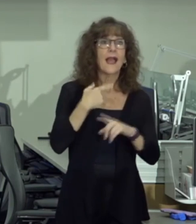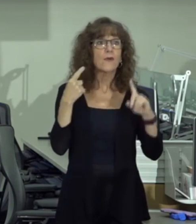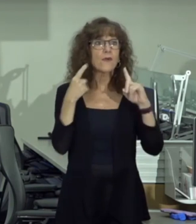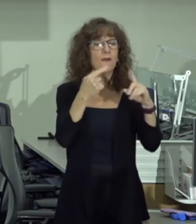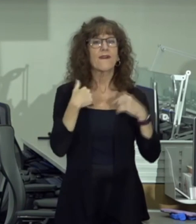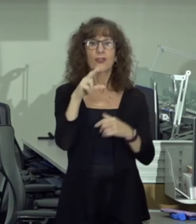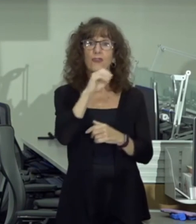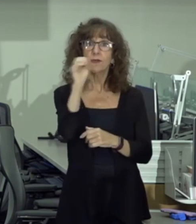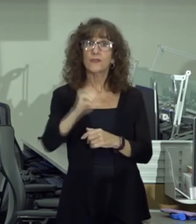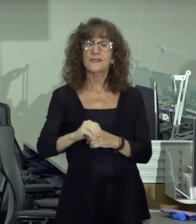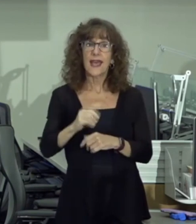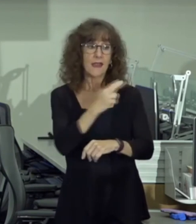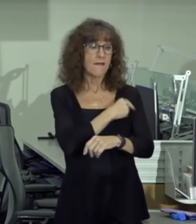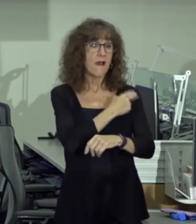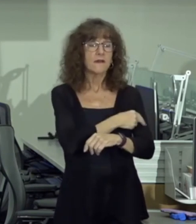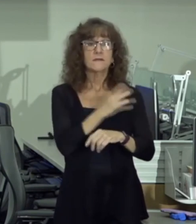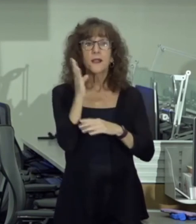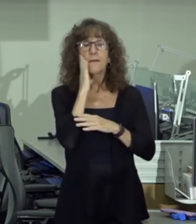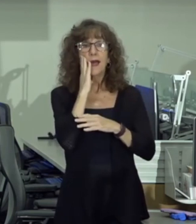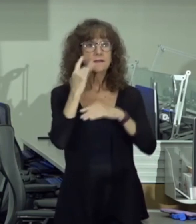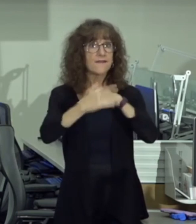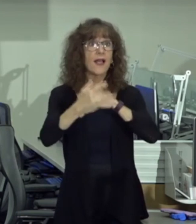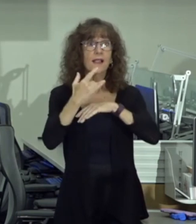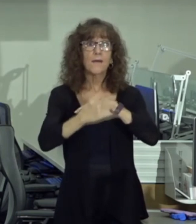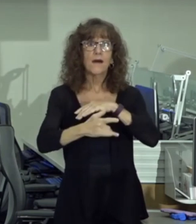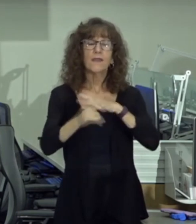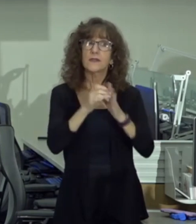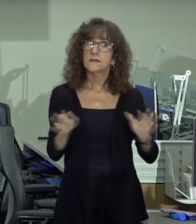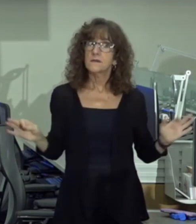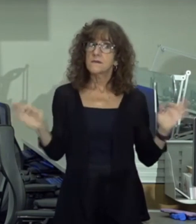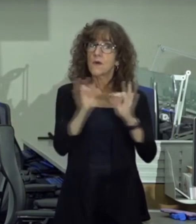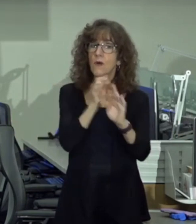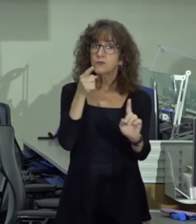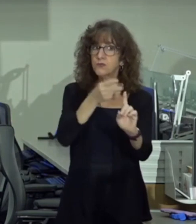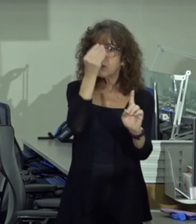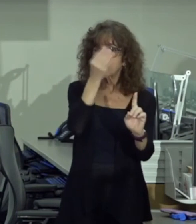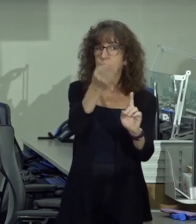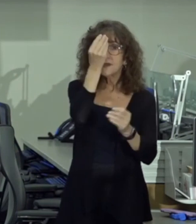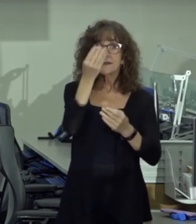at least 30% of our hospital beds available for care. This is an important marker. It lets